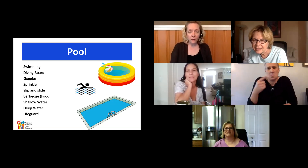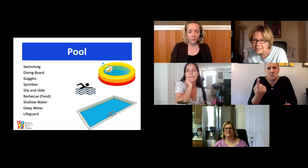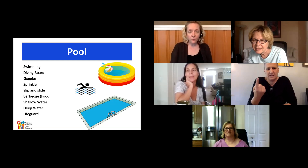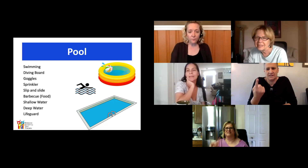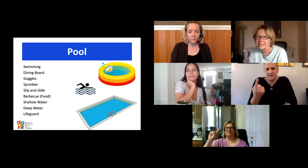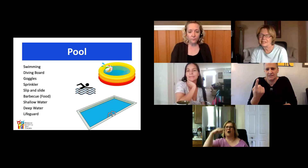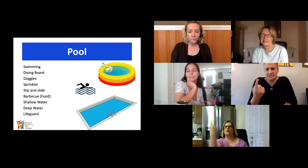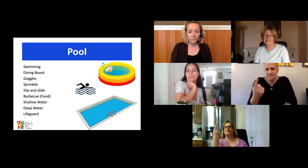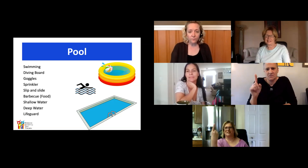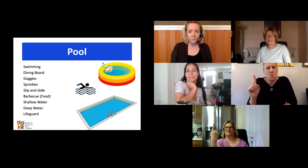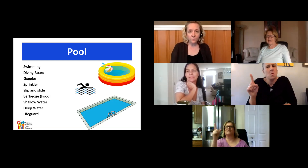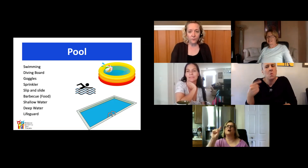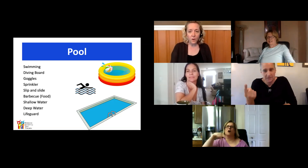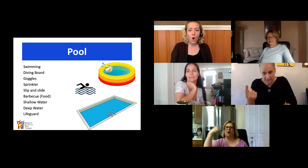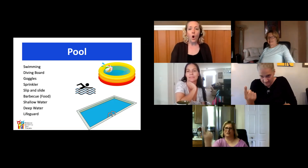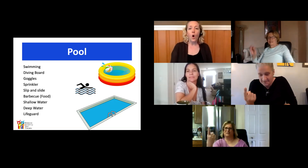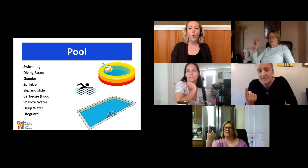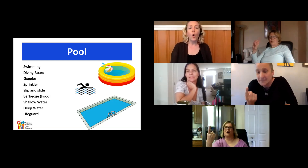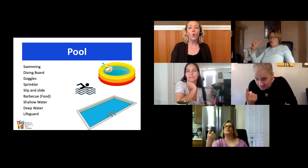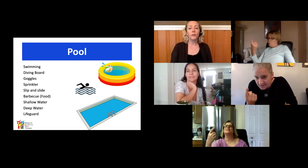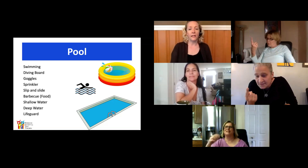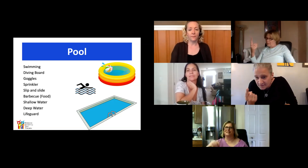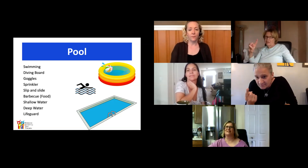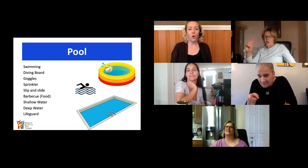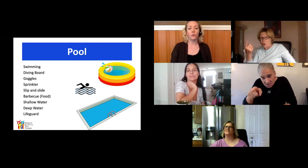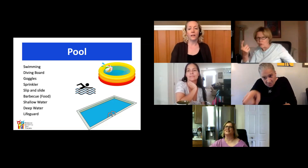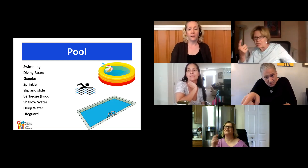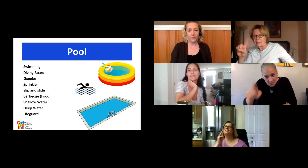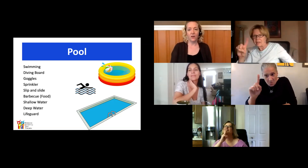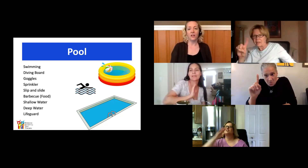Oh, only. There you go.